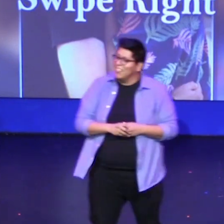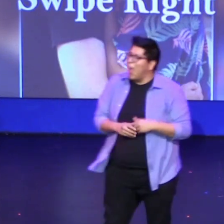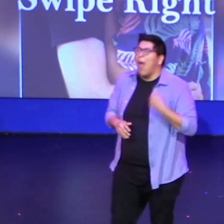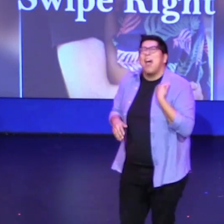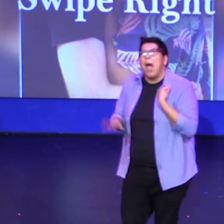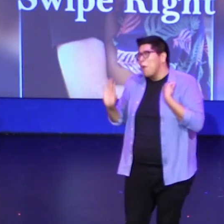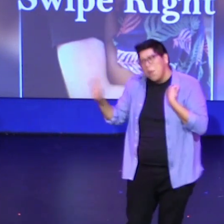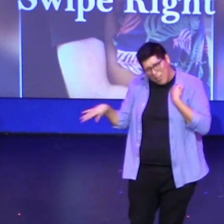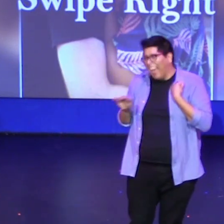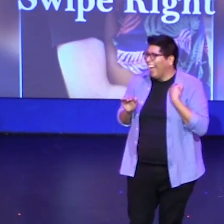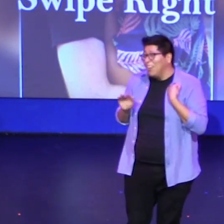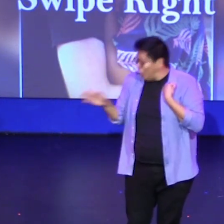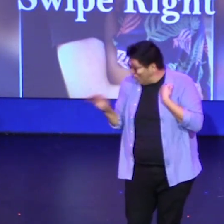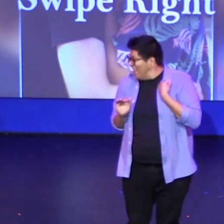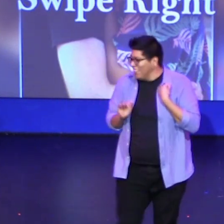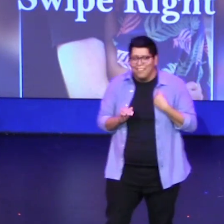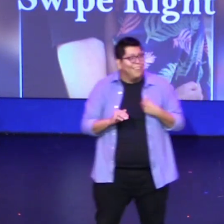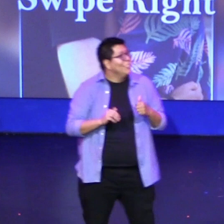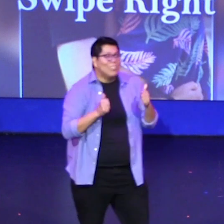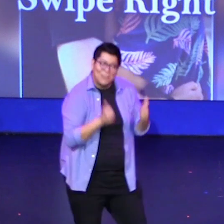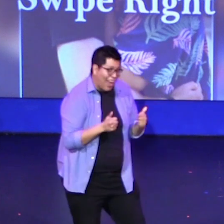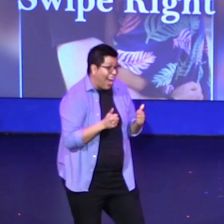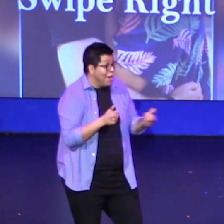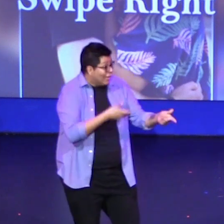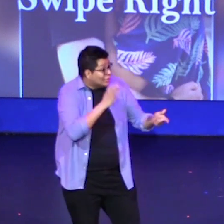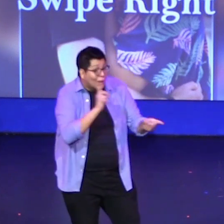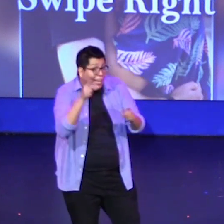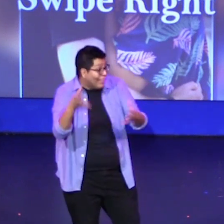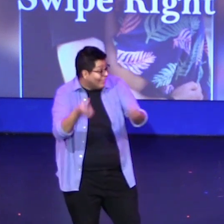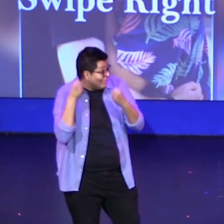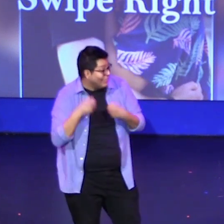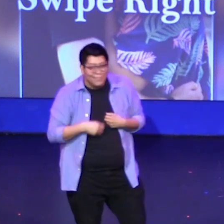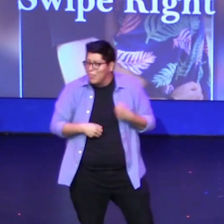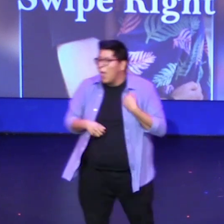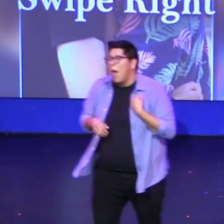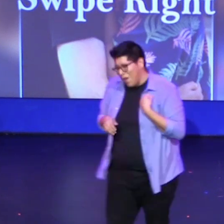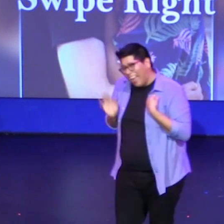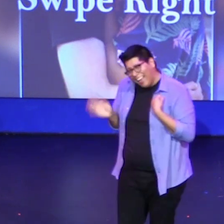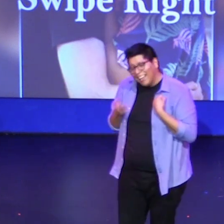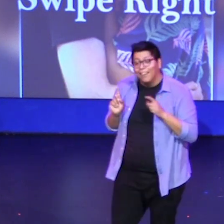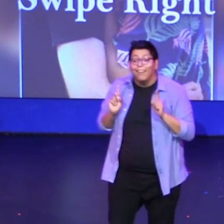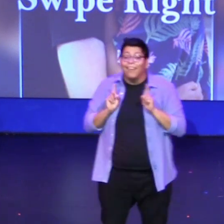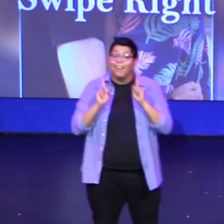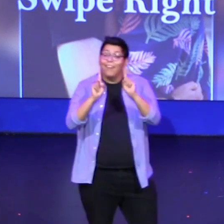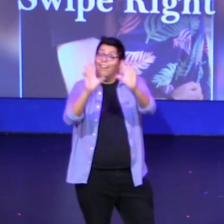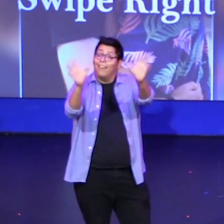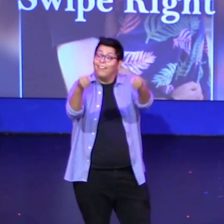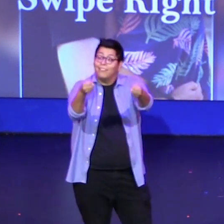gesture, "How are you?" Oh, I'm fine." "That's great. Would you like to go grab a drink?" "Oh, yeah. So we go